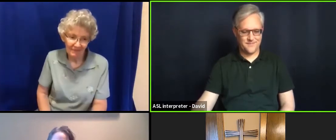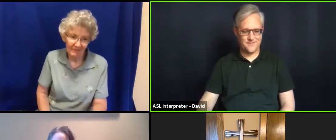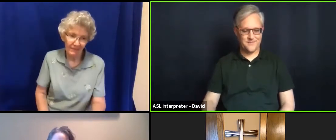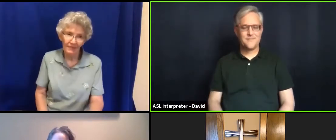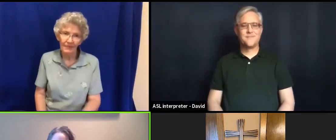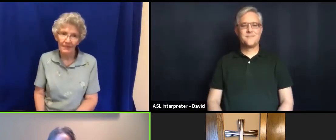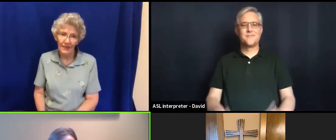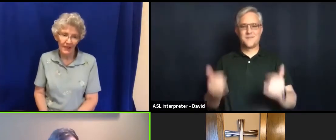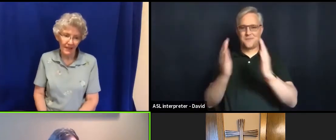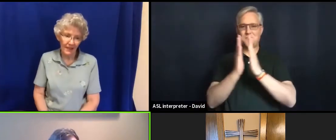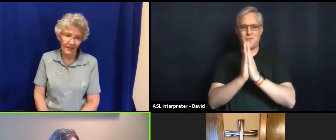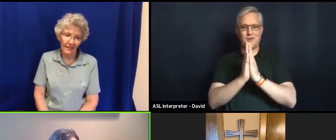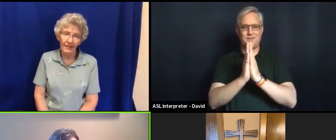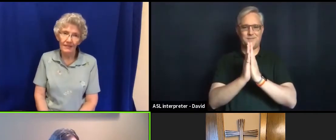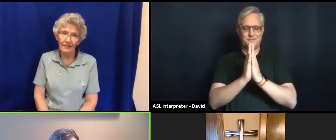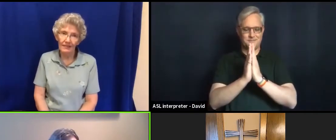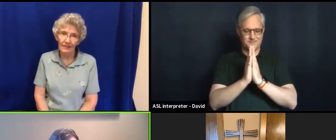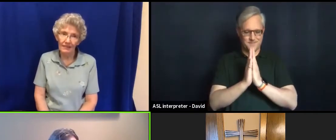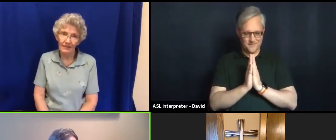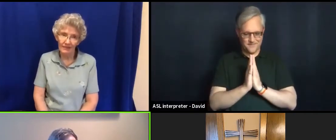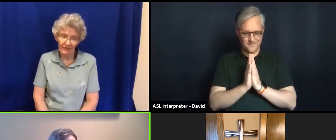Let us pray.